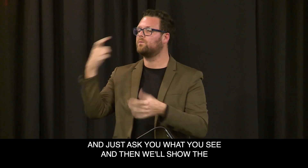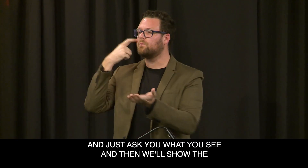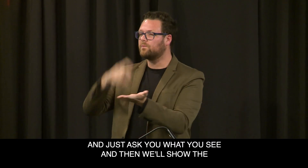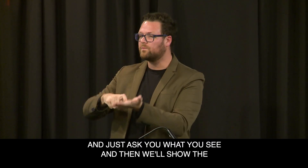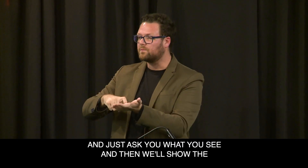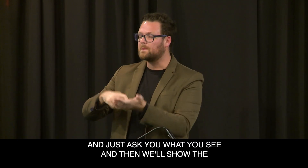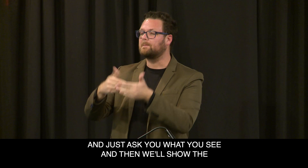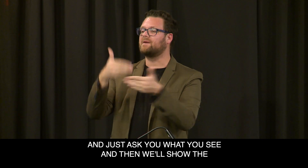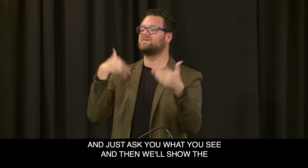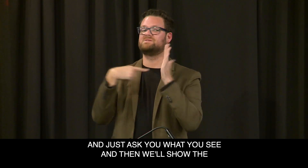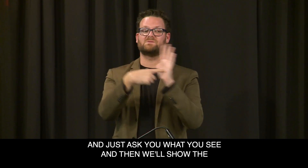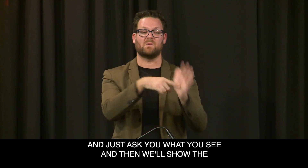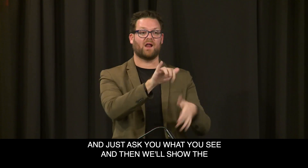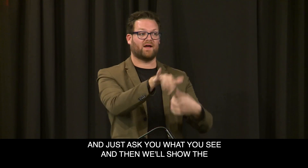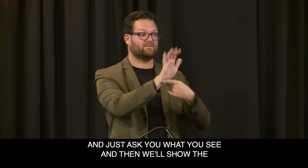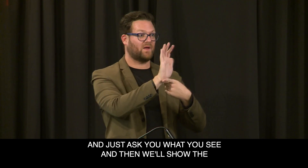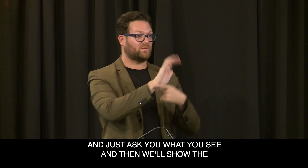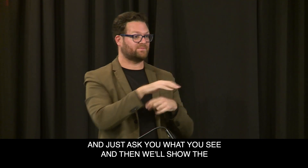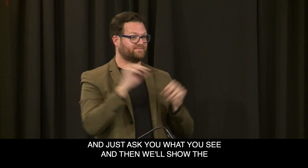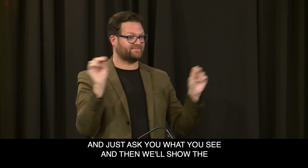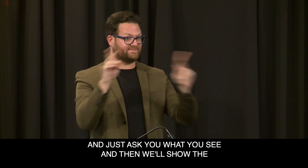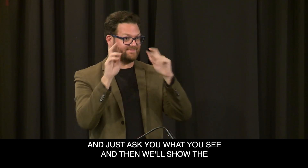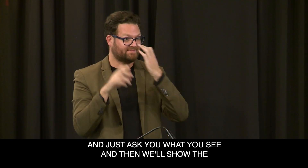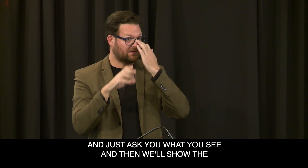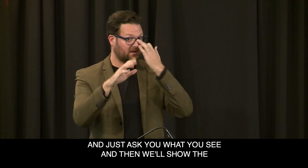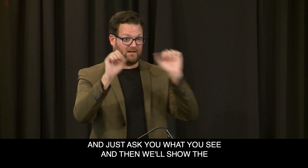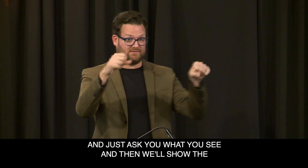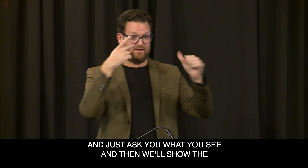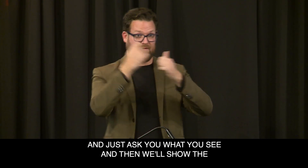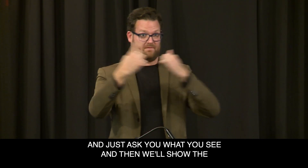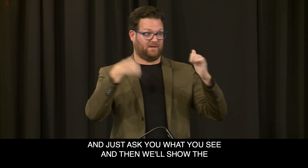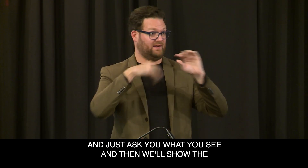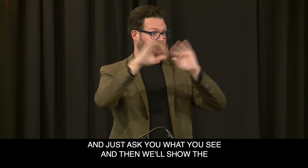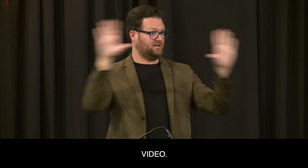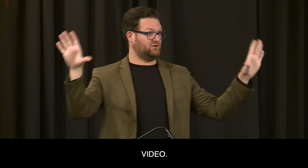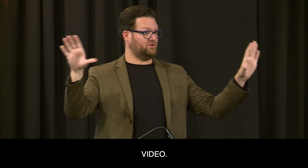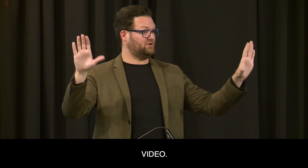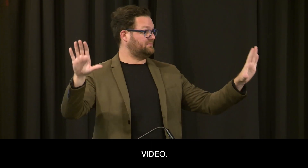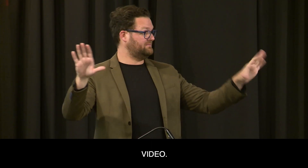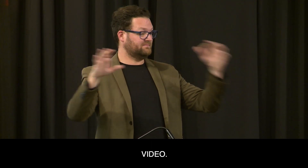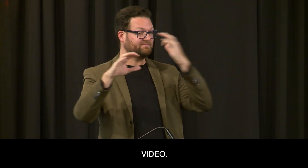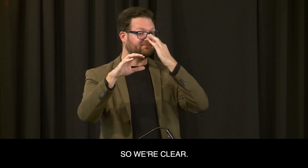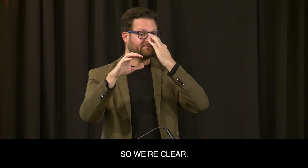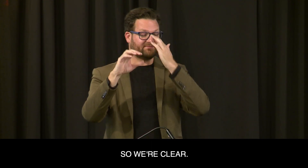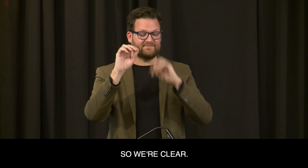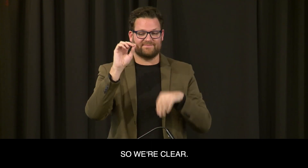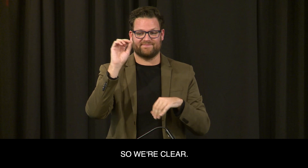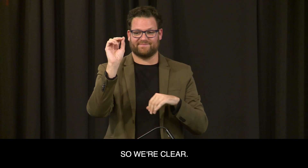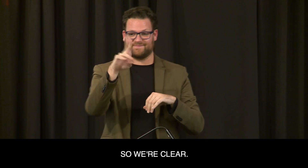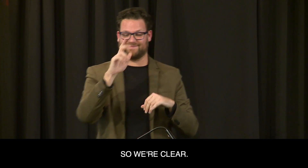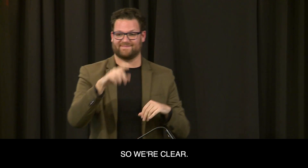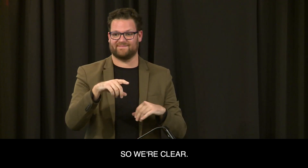and just ask you what you see, and then we'll show the video so we're clear.